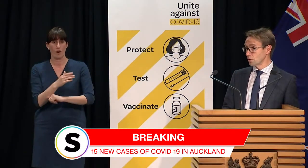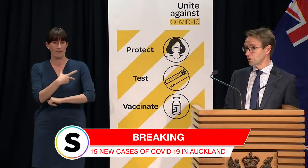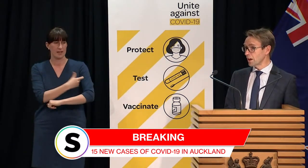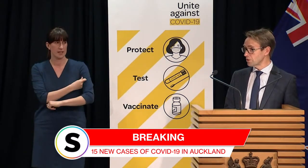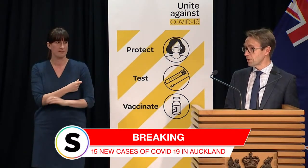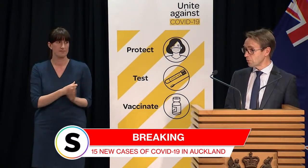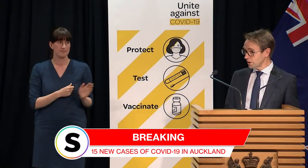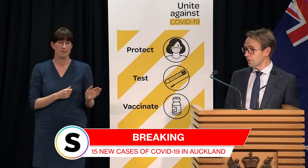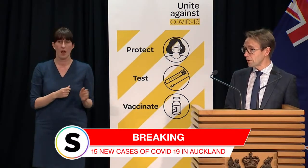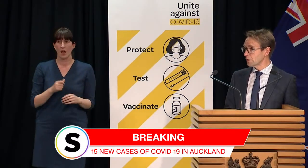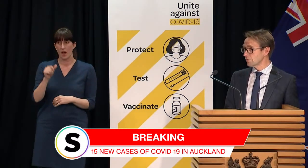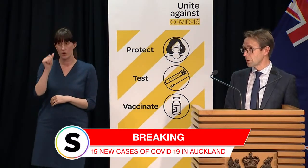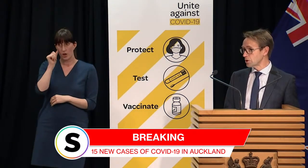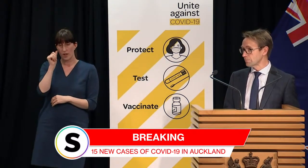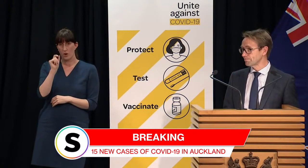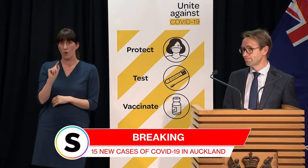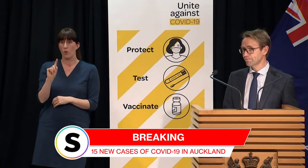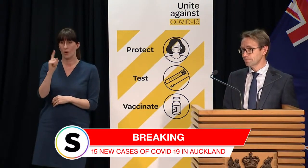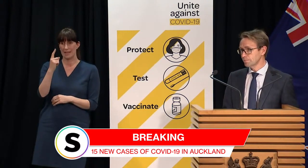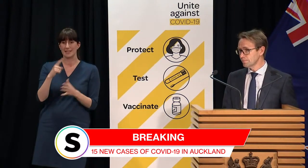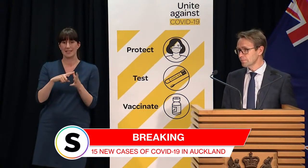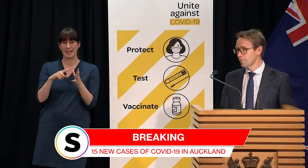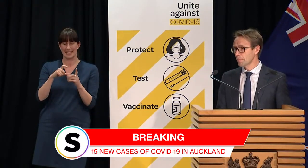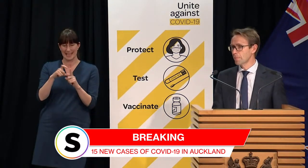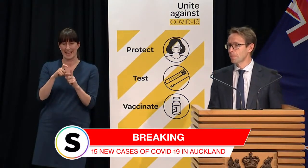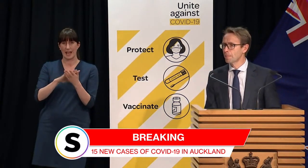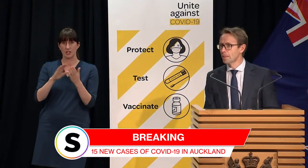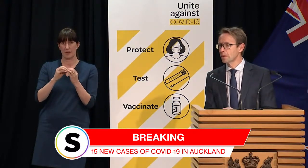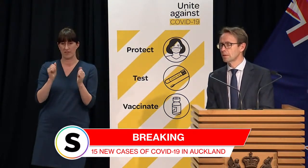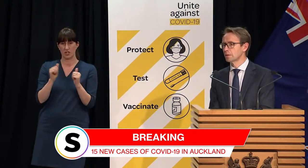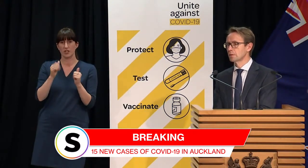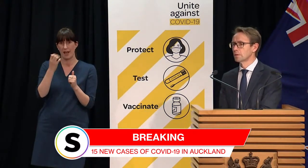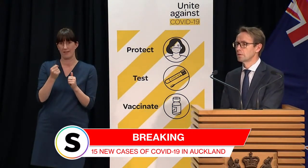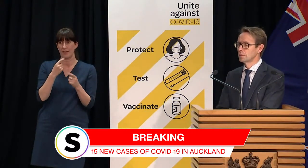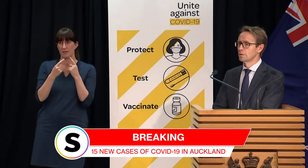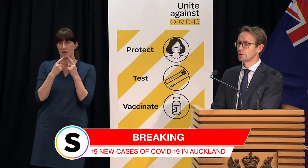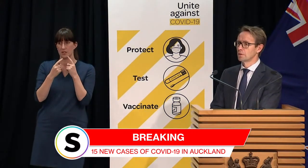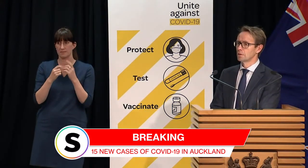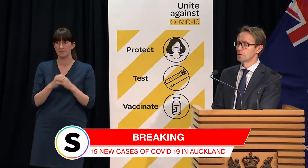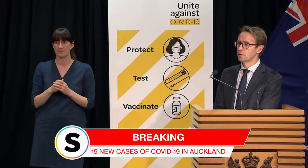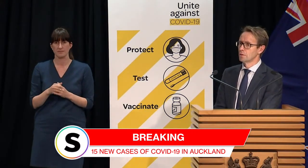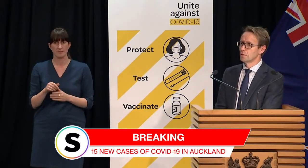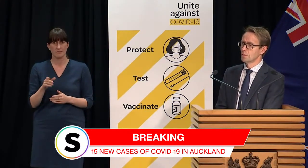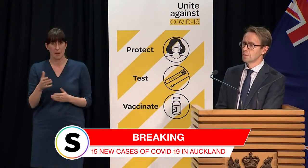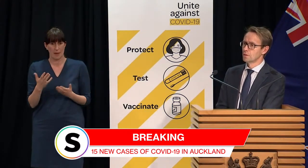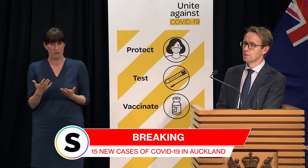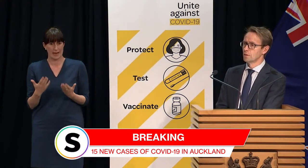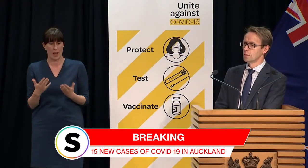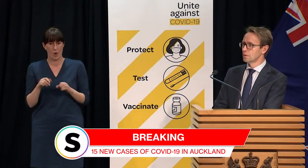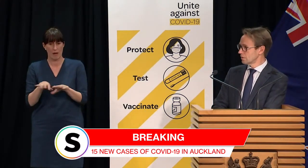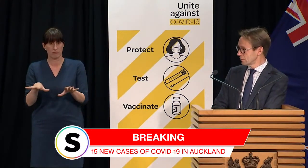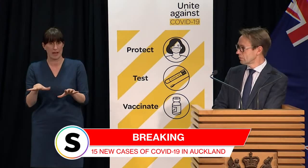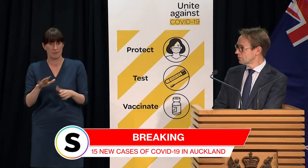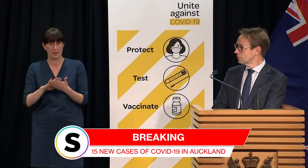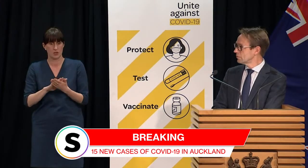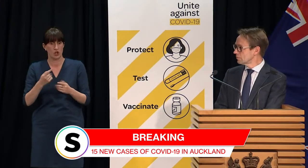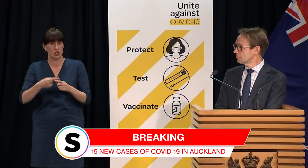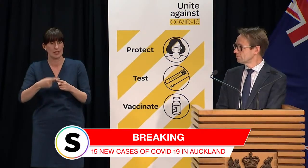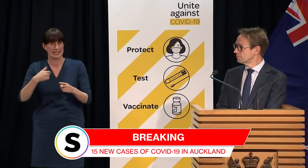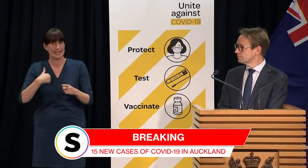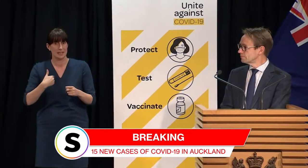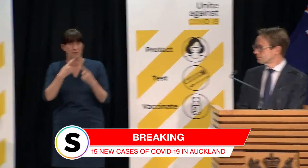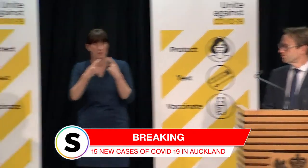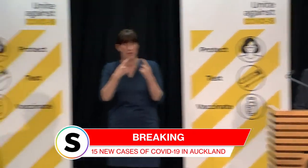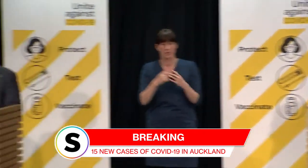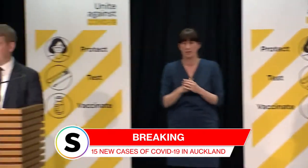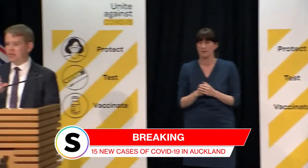at least Auckland DHB, already have that information. This outbreak put a fair degree of urgency into that, Minister? Yeah, look, to be honest, I haven't seen